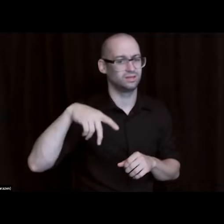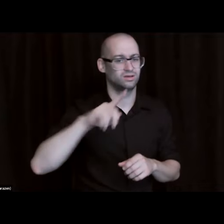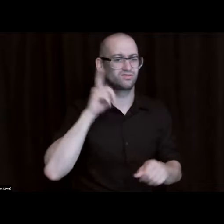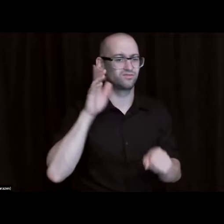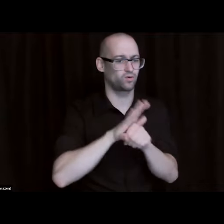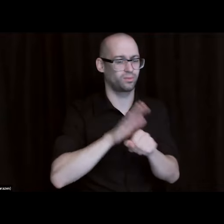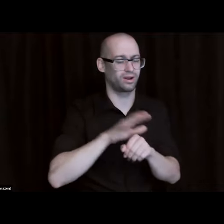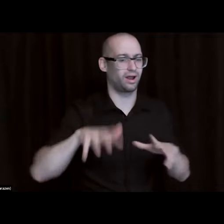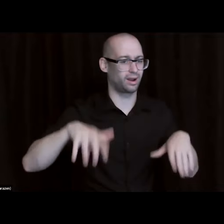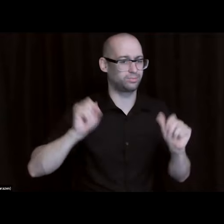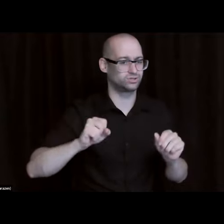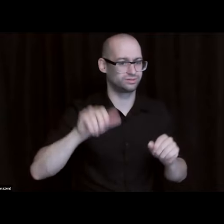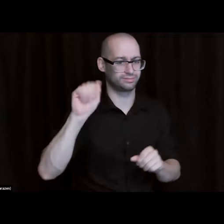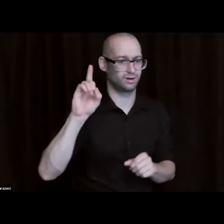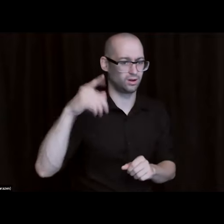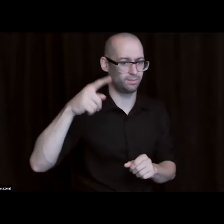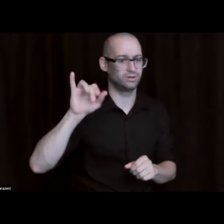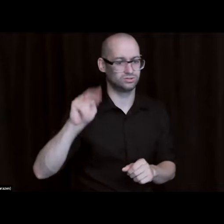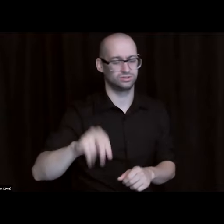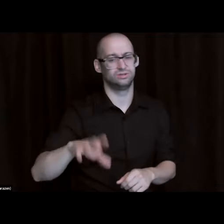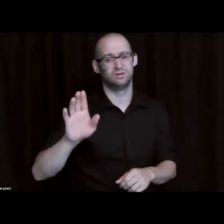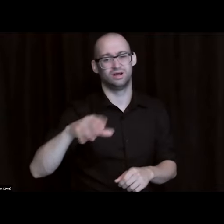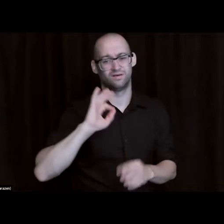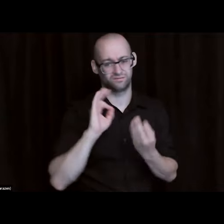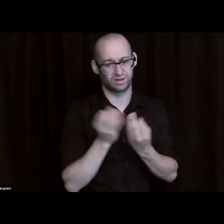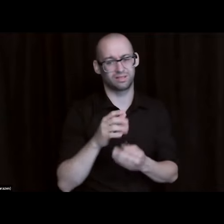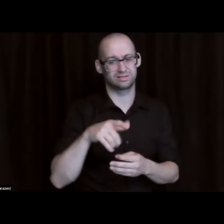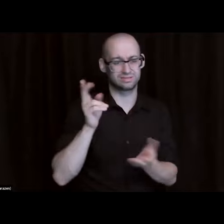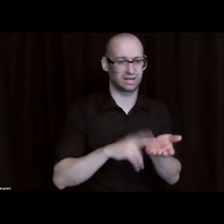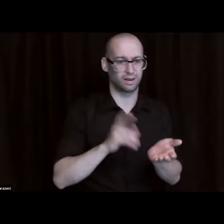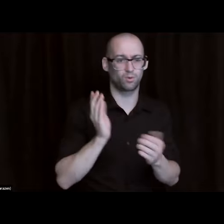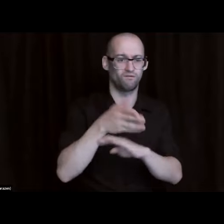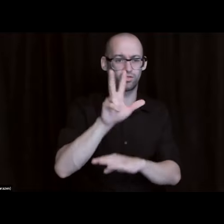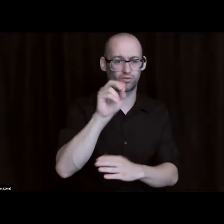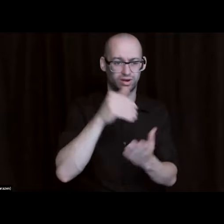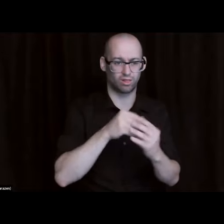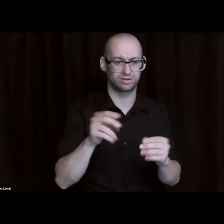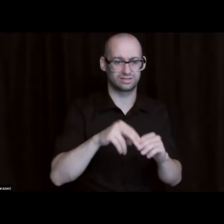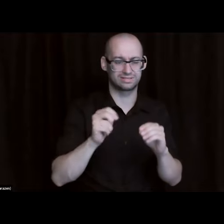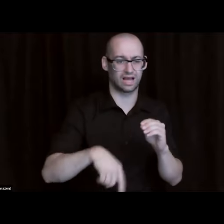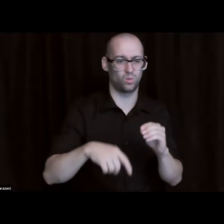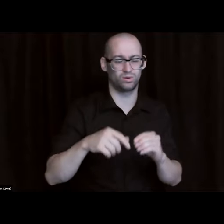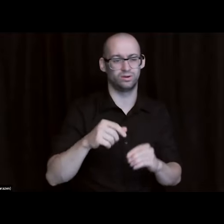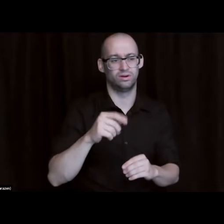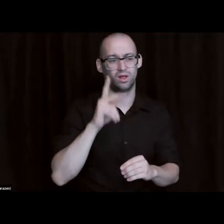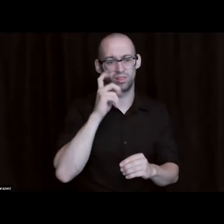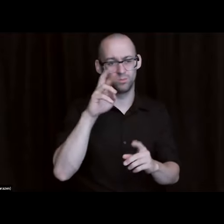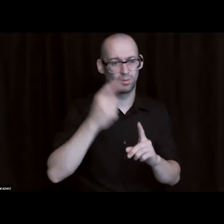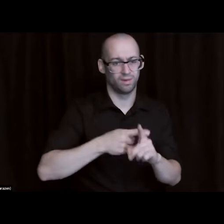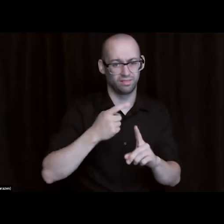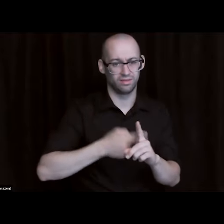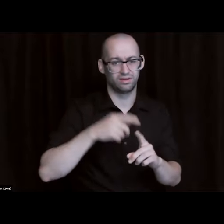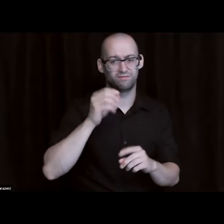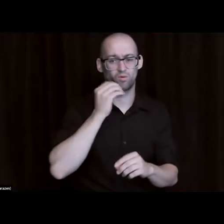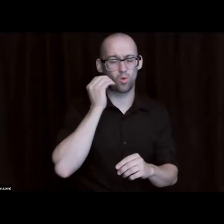confirmed adoptions. So we help our families to sign up for the up to $30 discount per month for their home internet or cell phone.